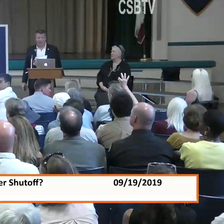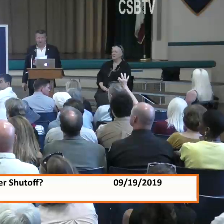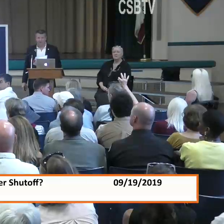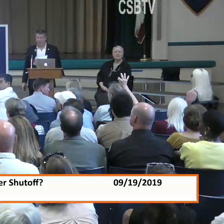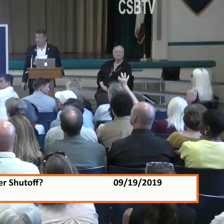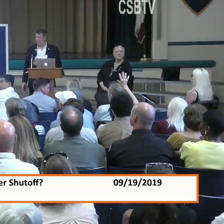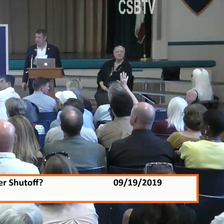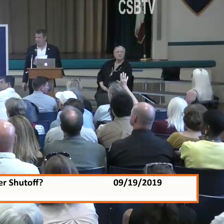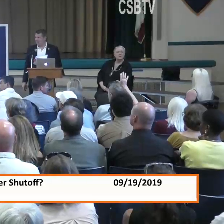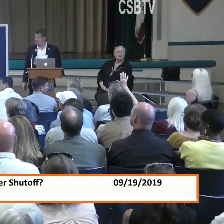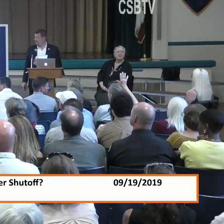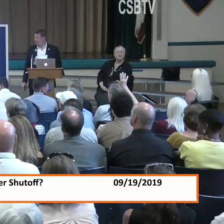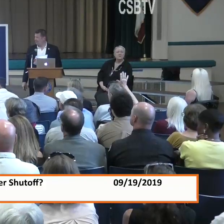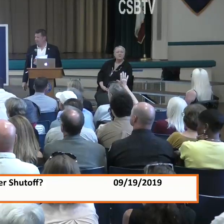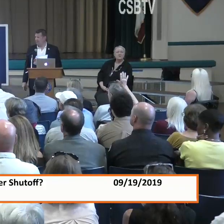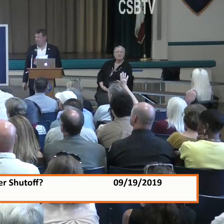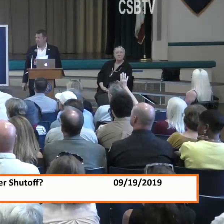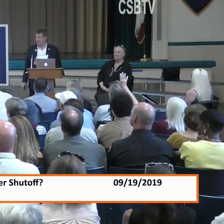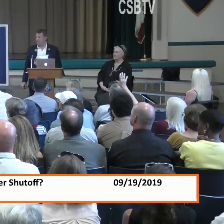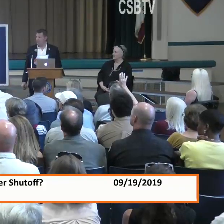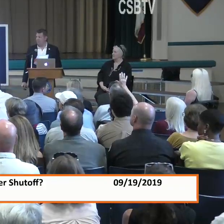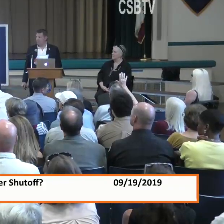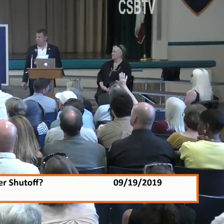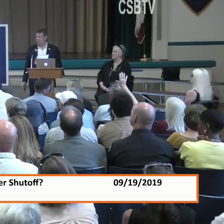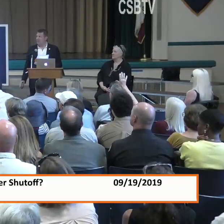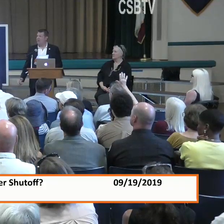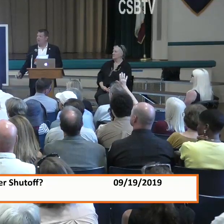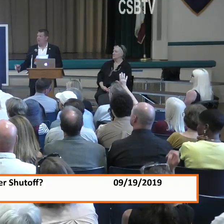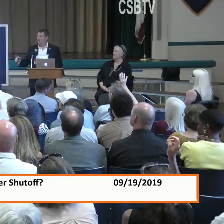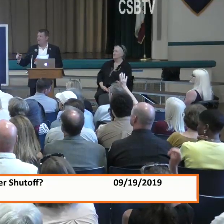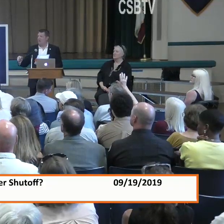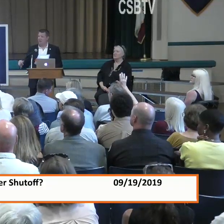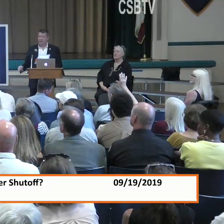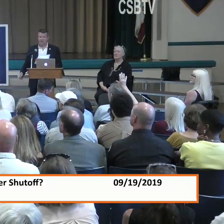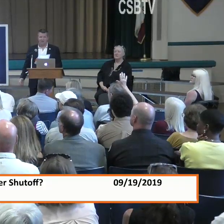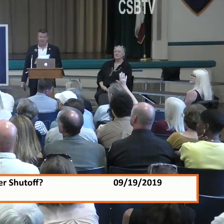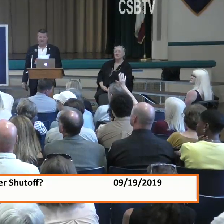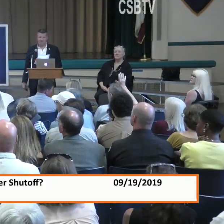Just one moment, and I'll get it to you. There we go. Test one.